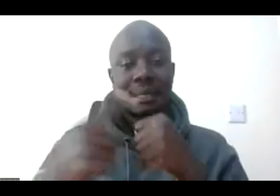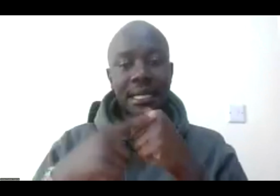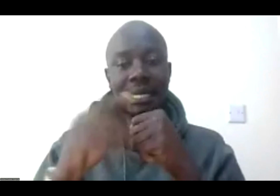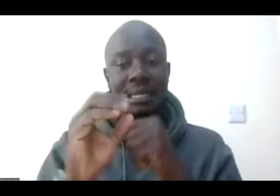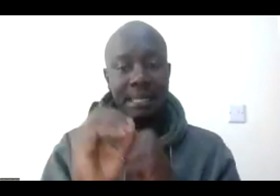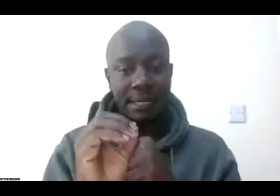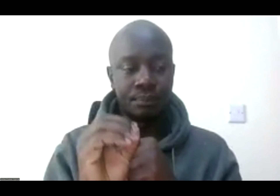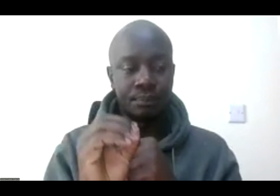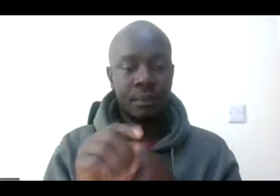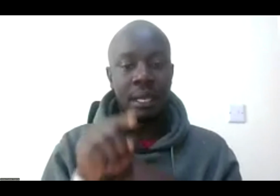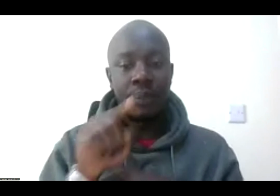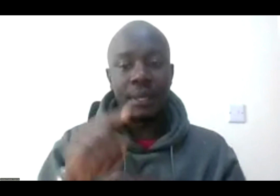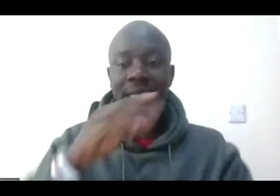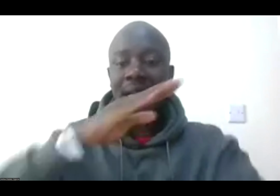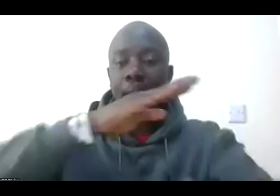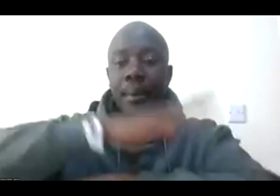Another product is Tap 360,